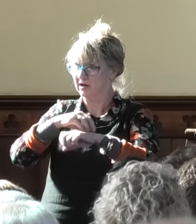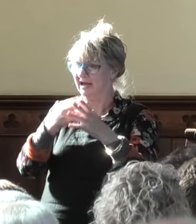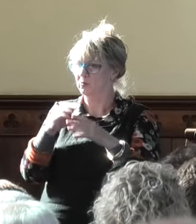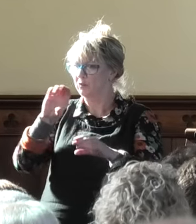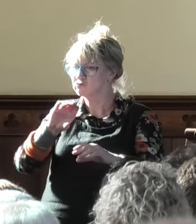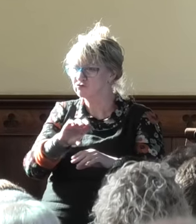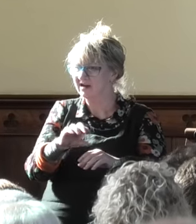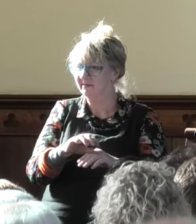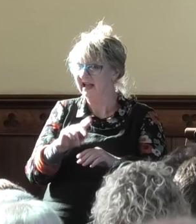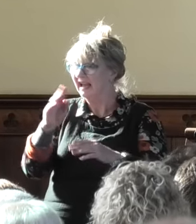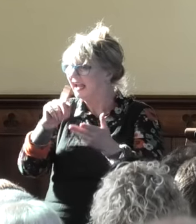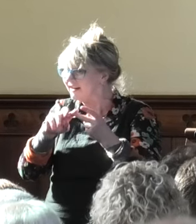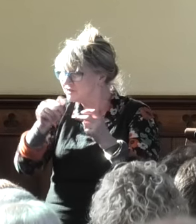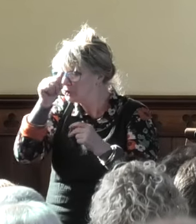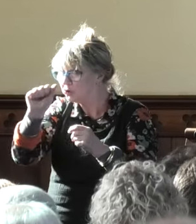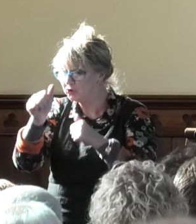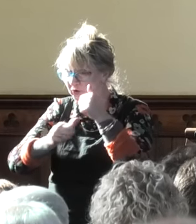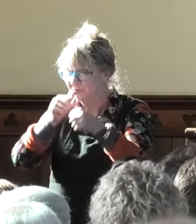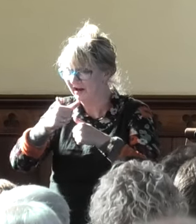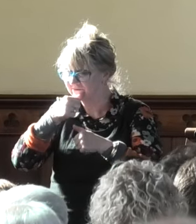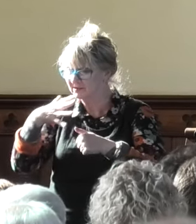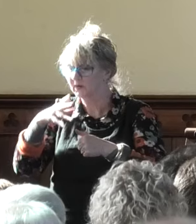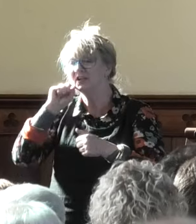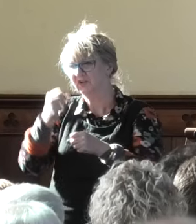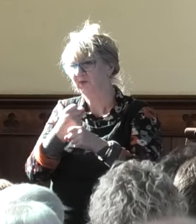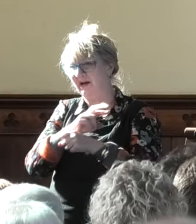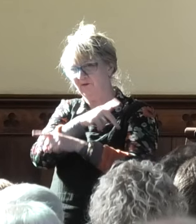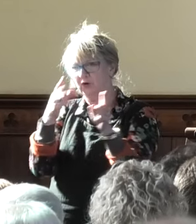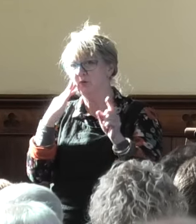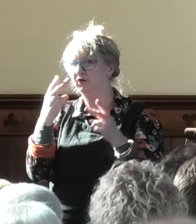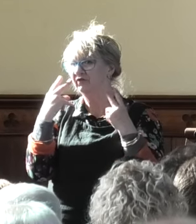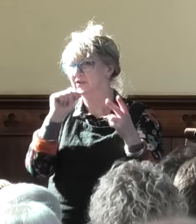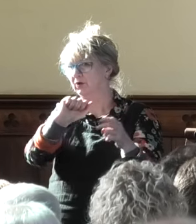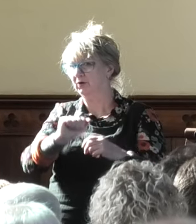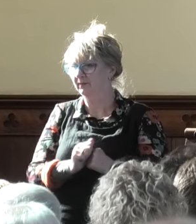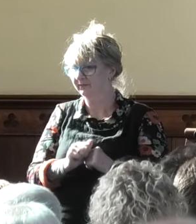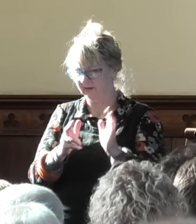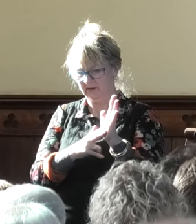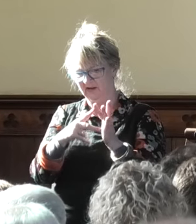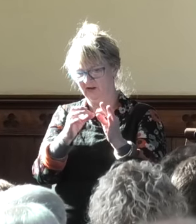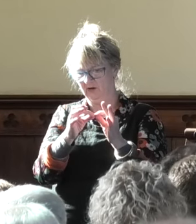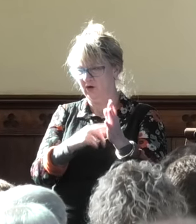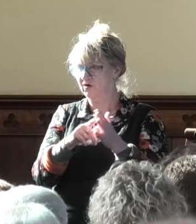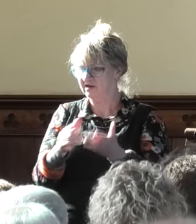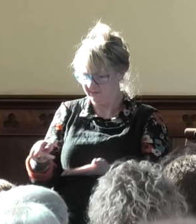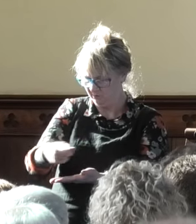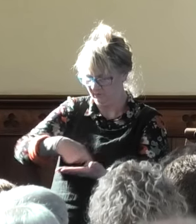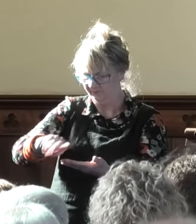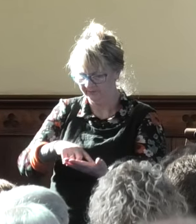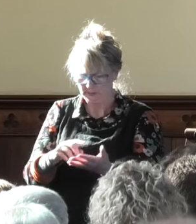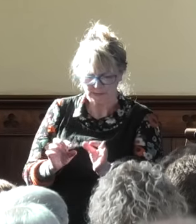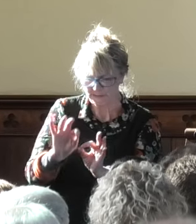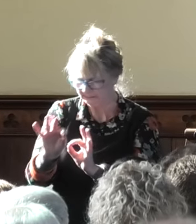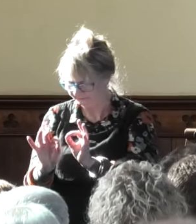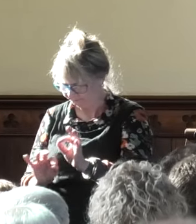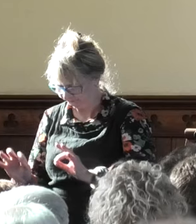what your favourite sweet was, she would make sure she had it when you visited. And her nibble platter was always strategically and carefully